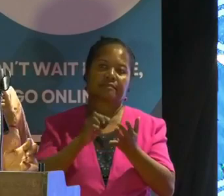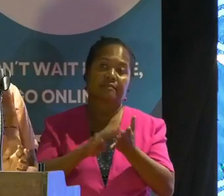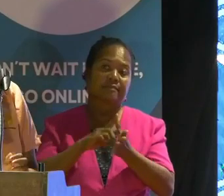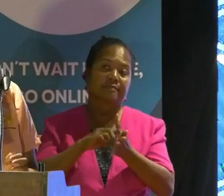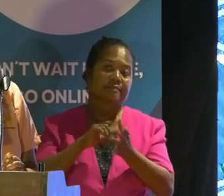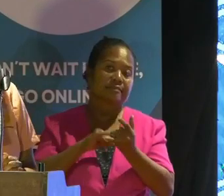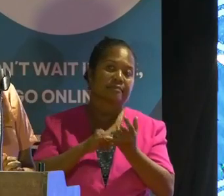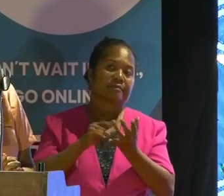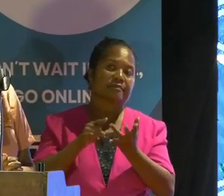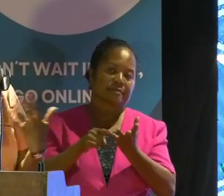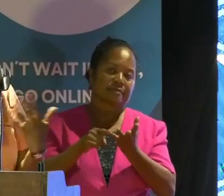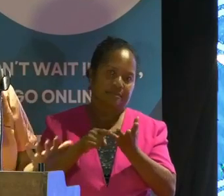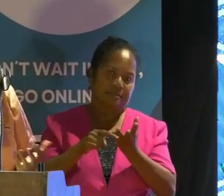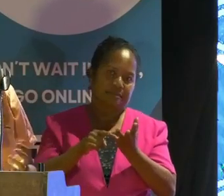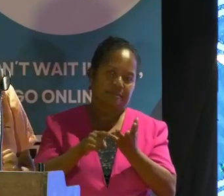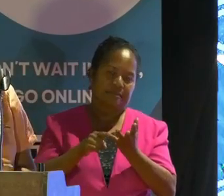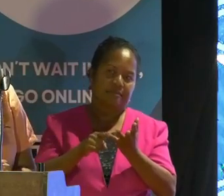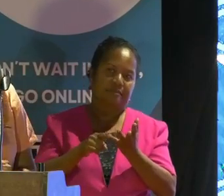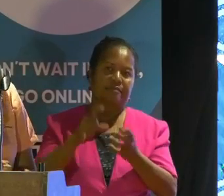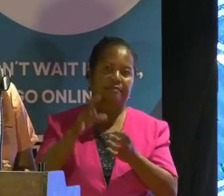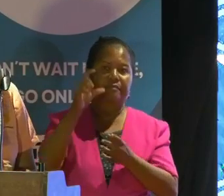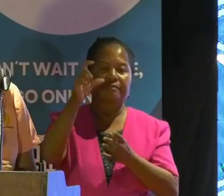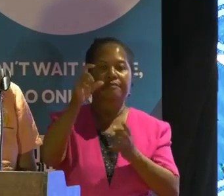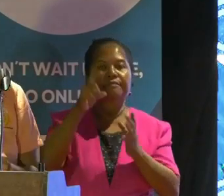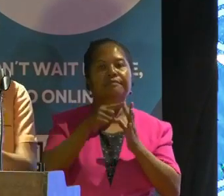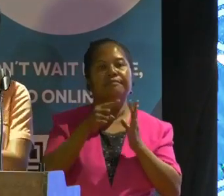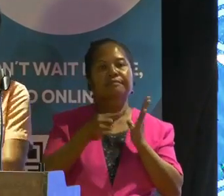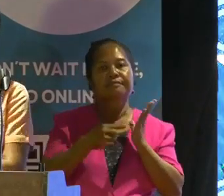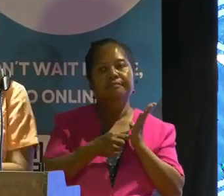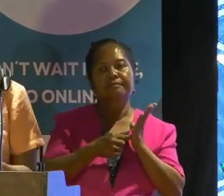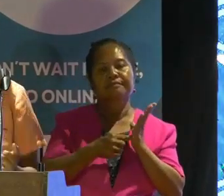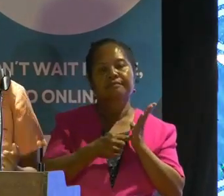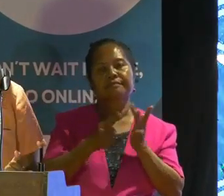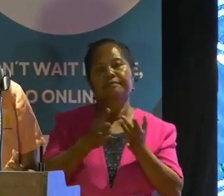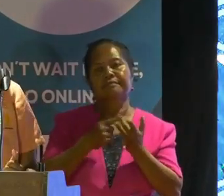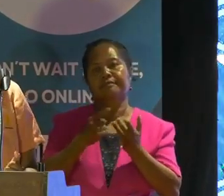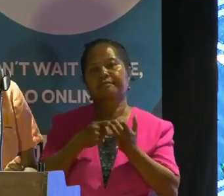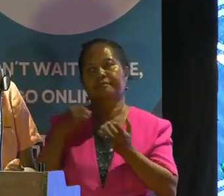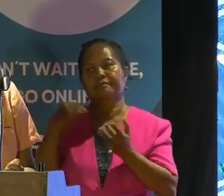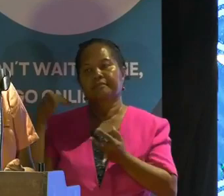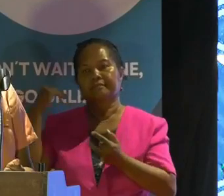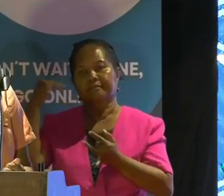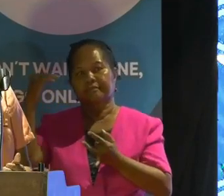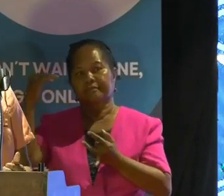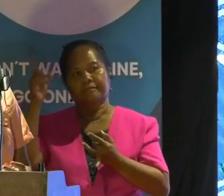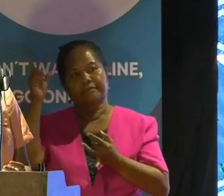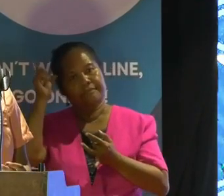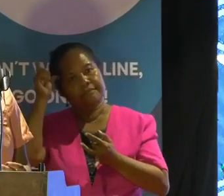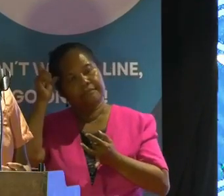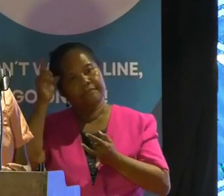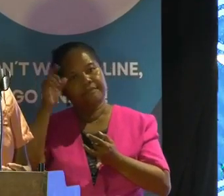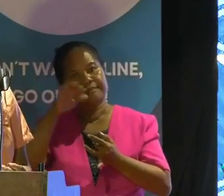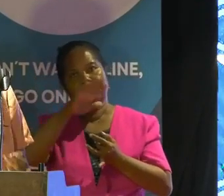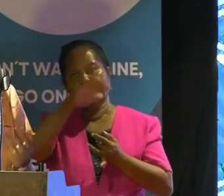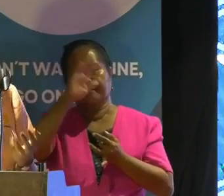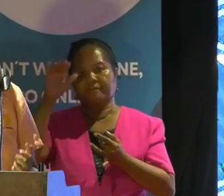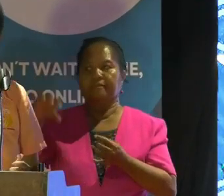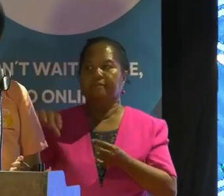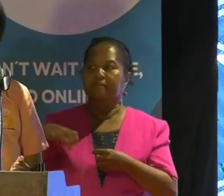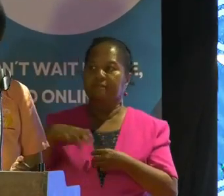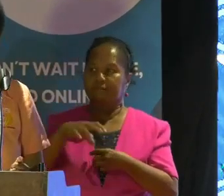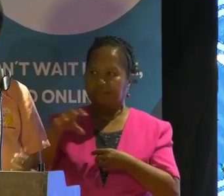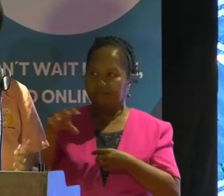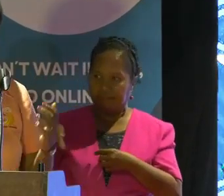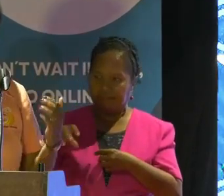corporate income tax or CIT. Larapla Olga one time Narapla director from the Highlands region, Mr.